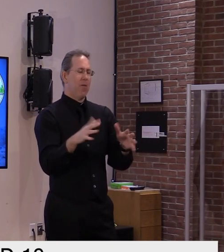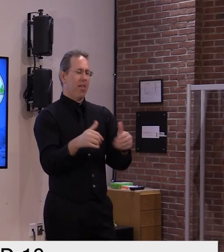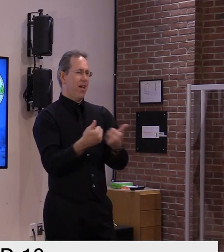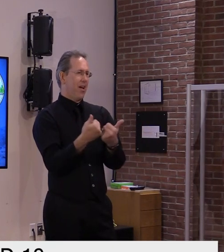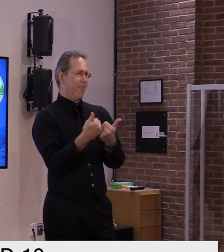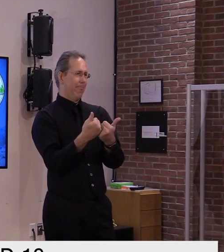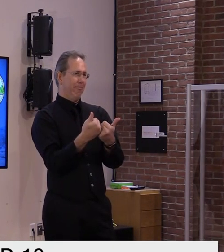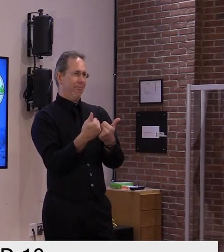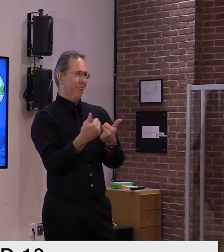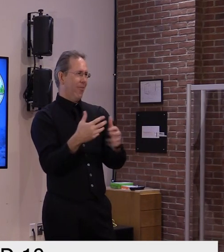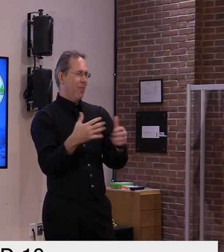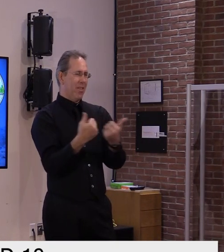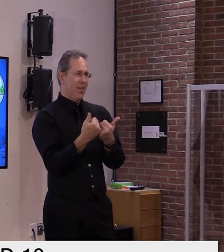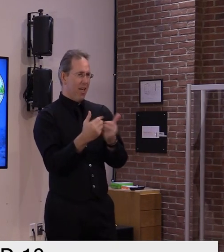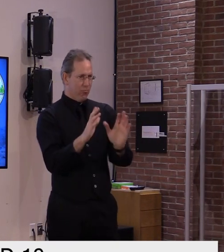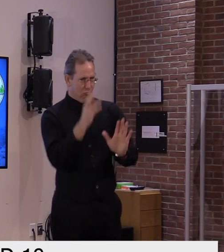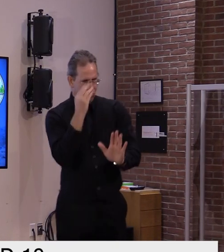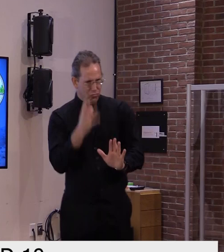Okay, thank you.